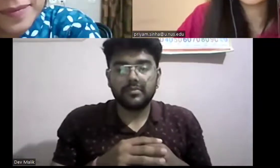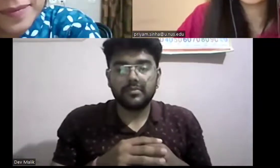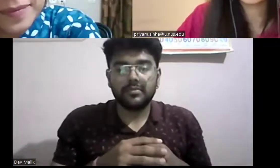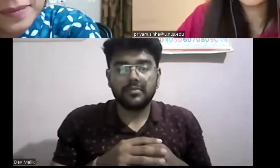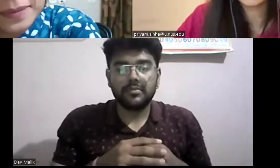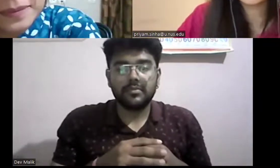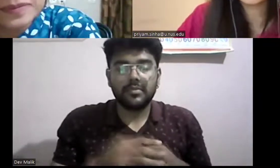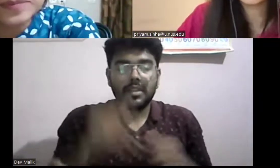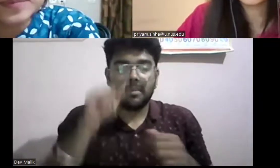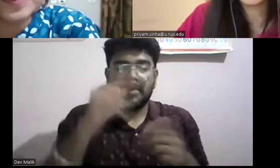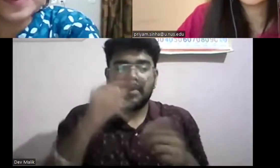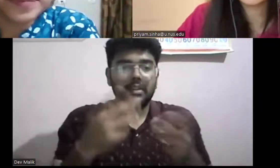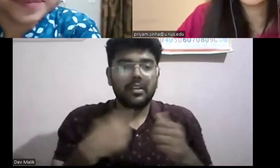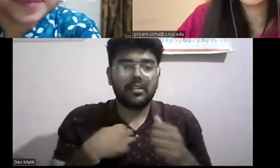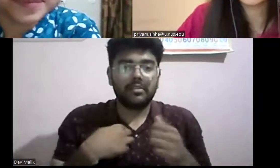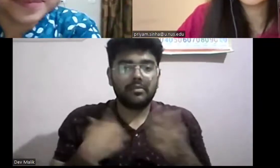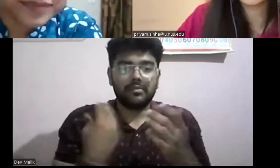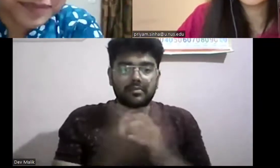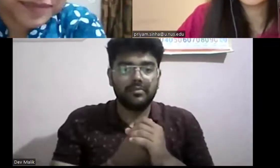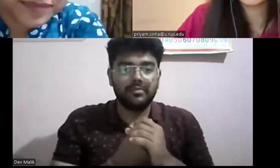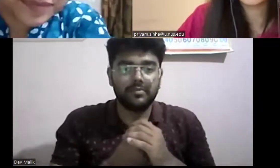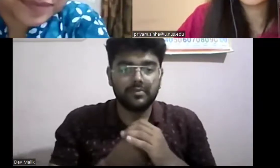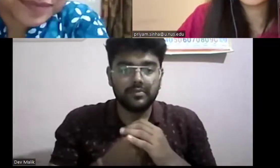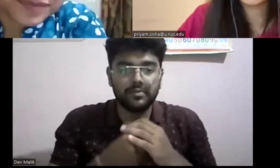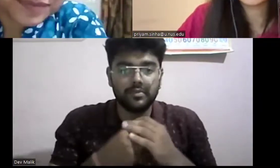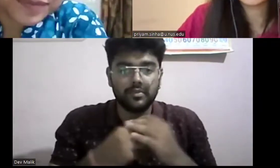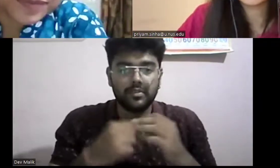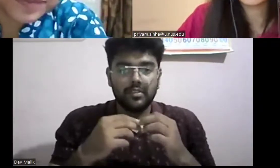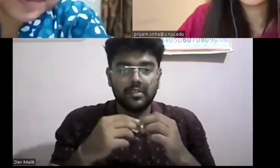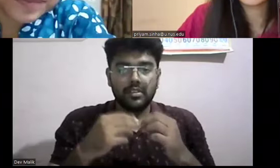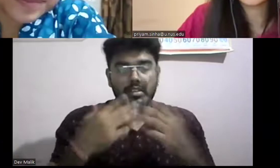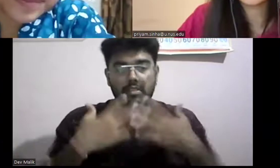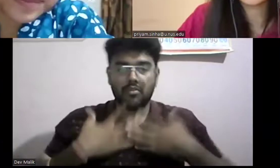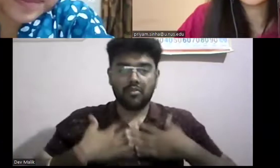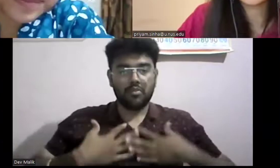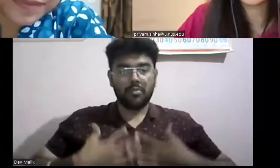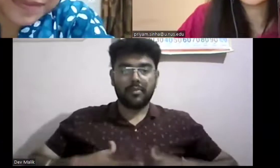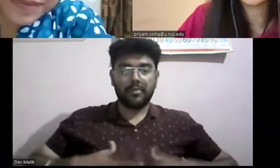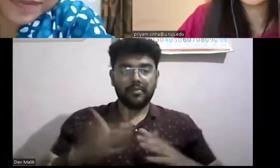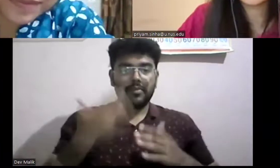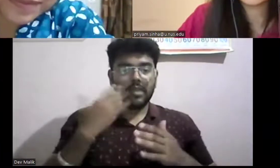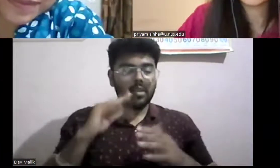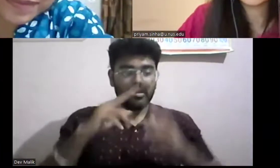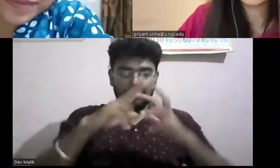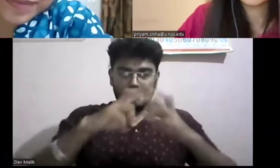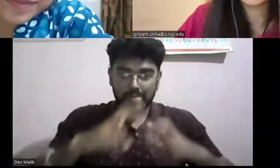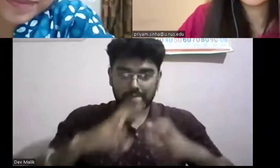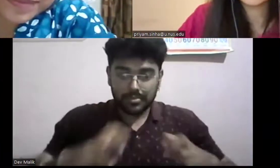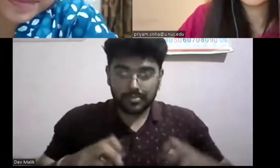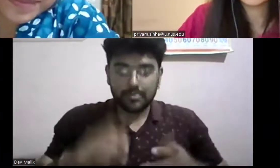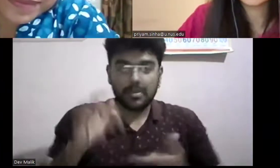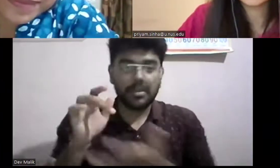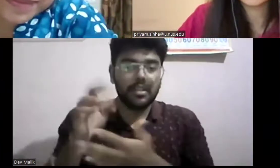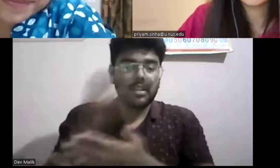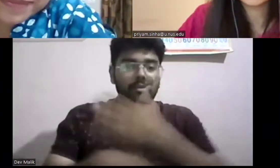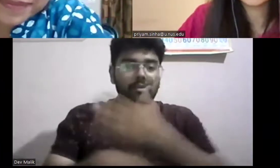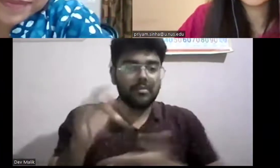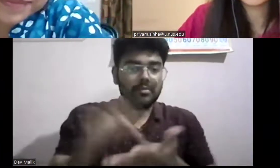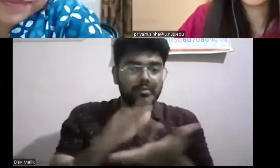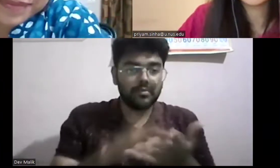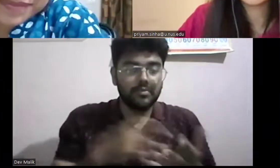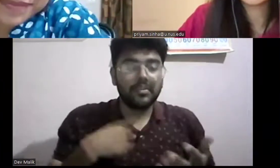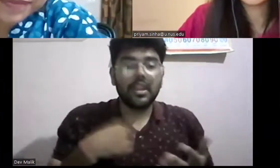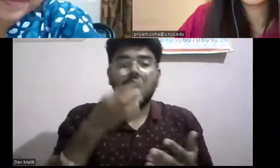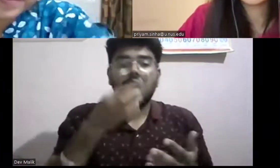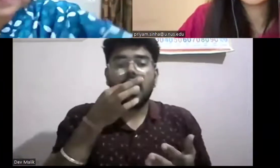see the point that we are also, you know, we are also able-bodied, and when we do research in disability, the first major question is